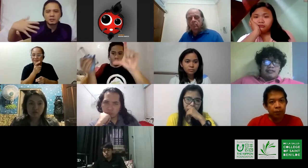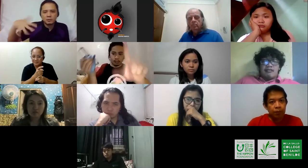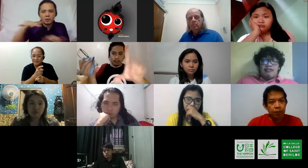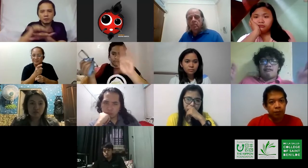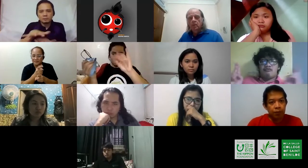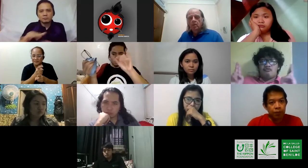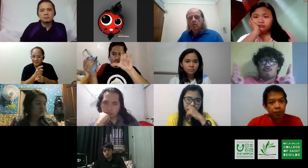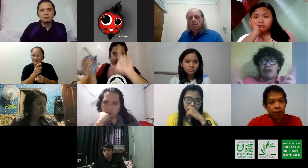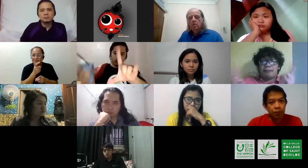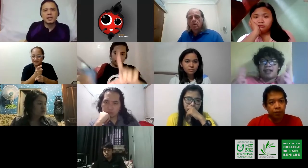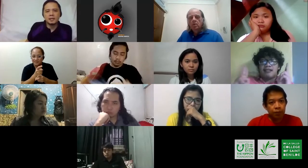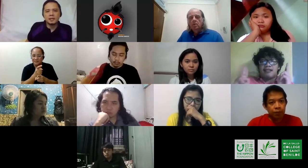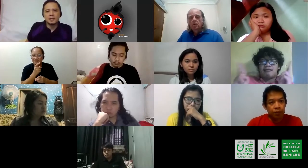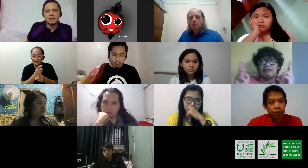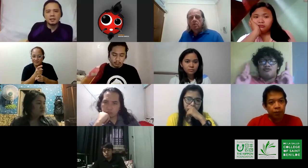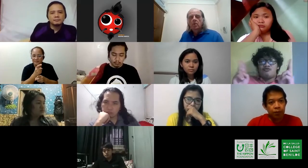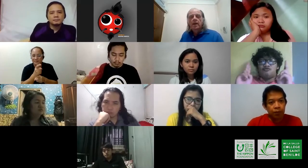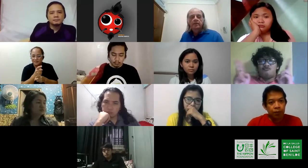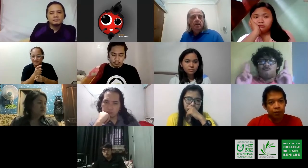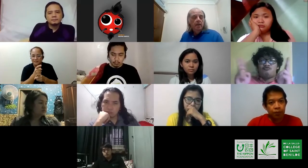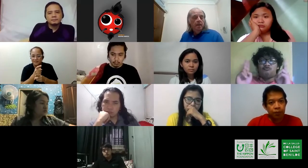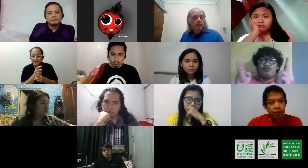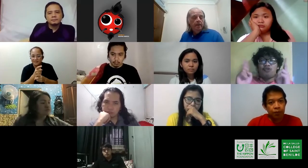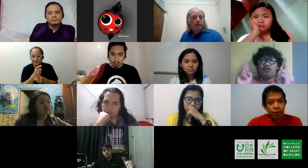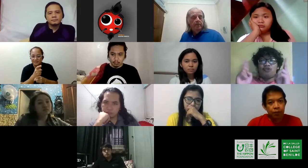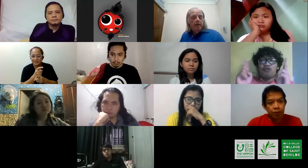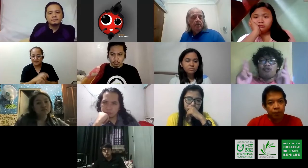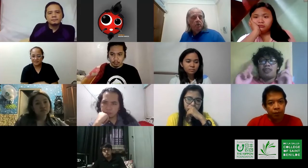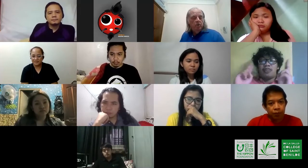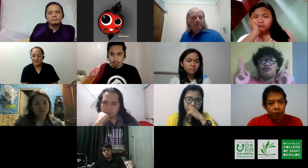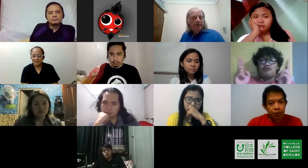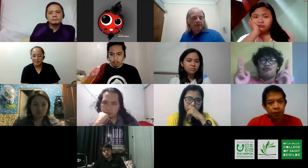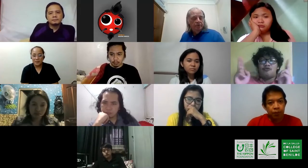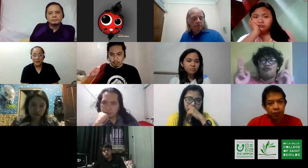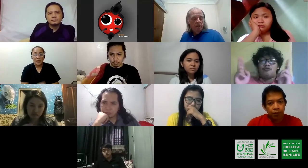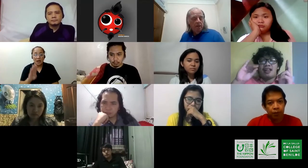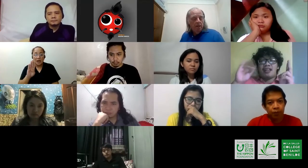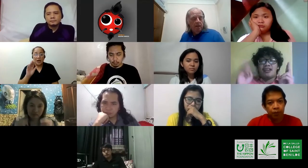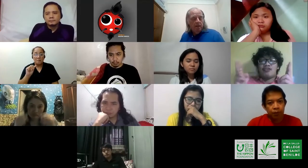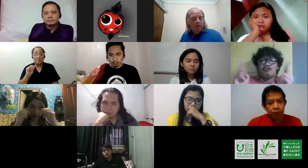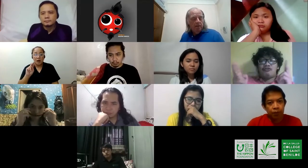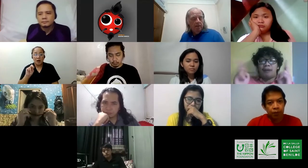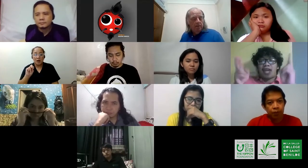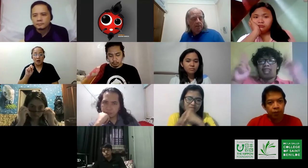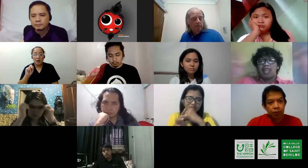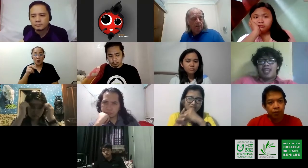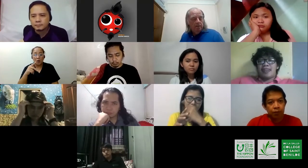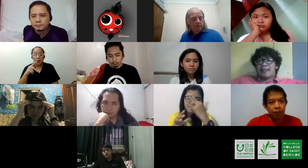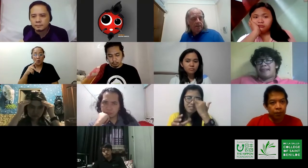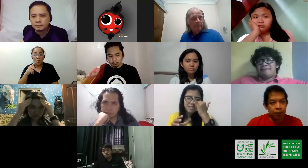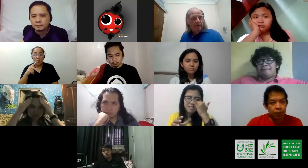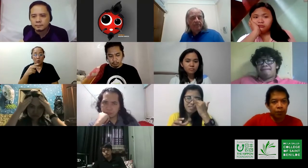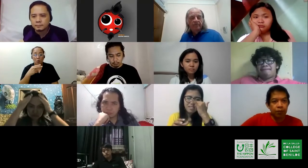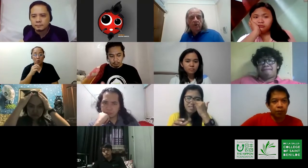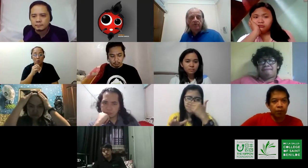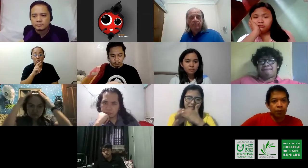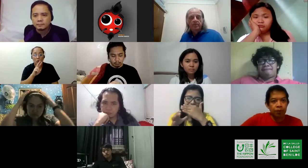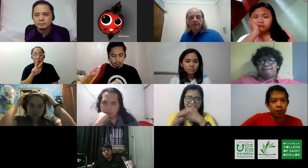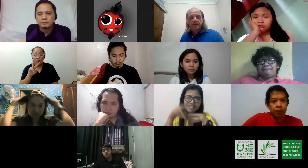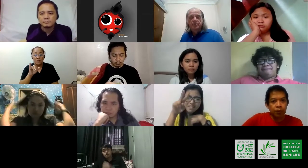one society. Right. Now, in Bangkok village, it's not very far from a deaf